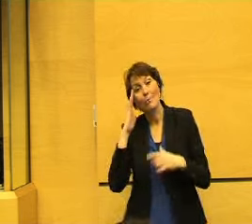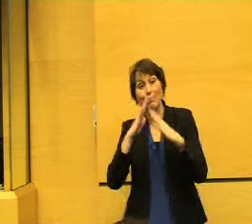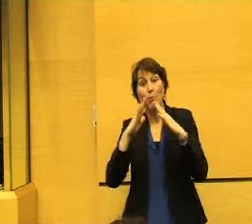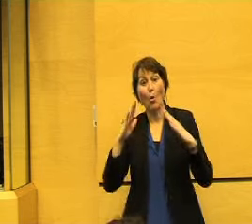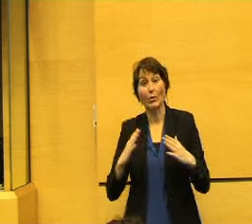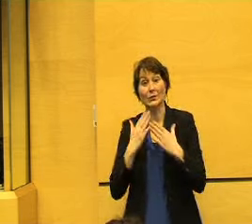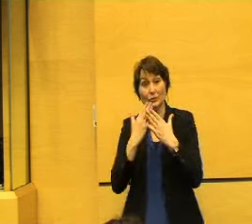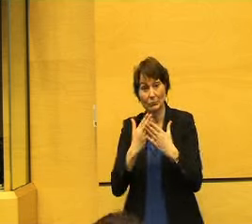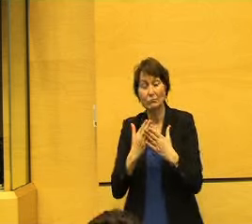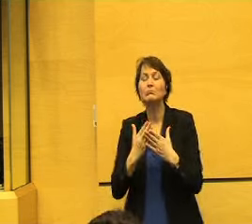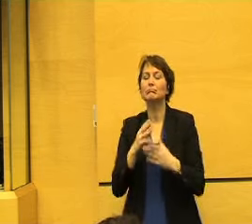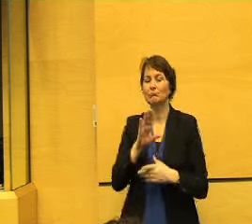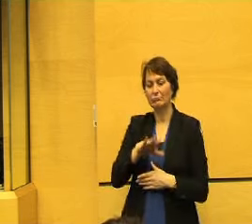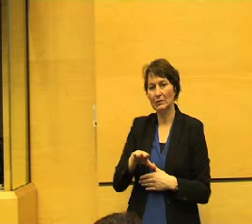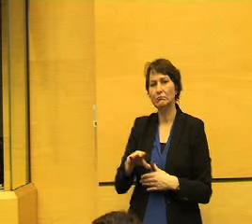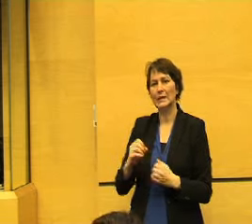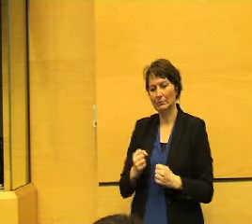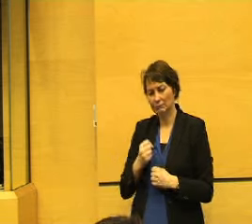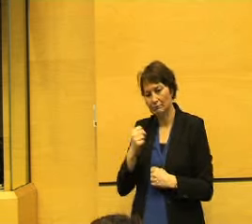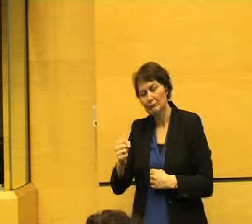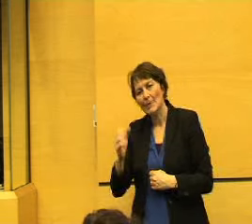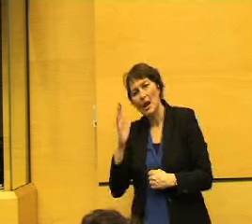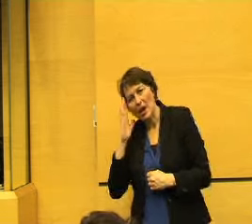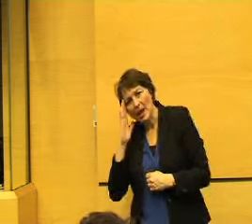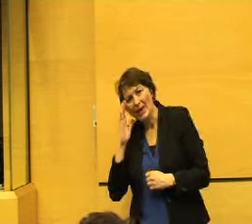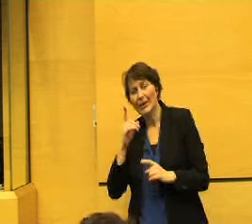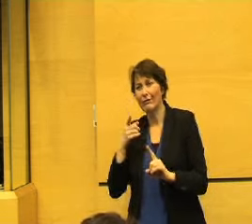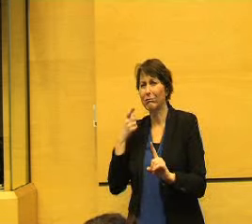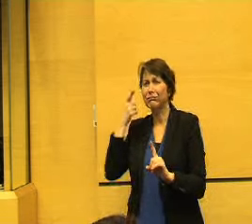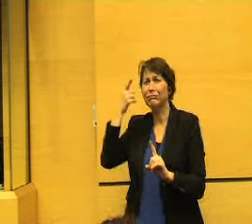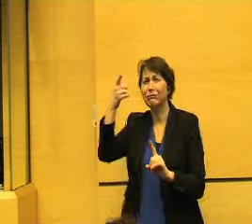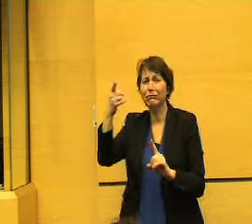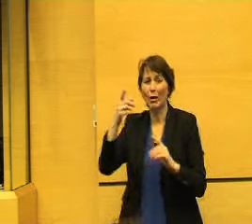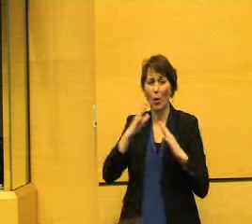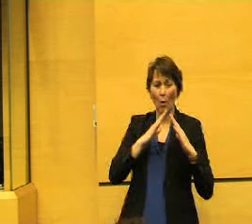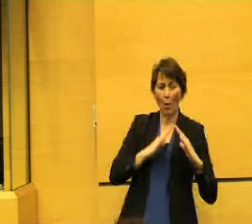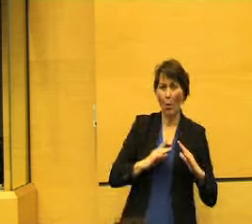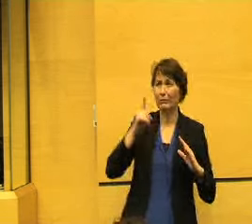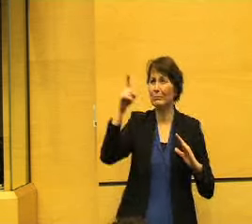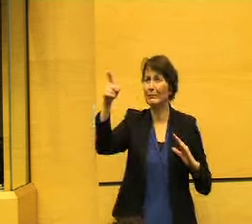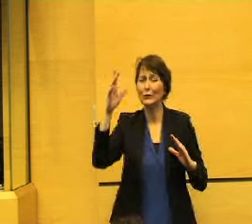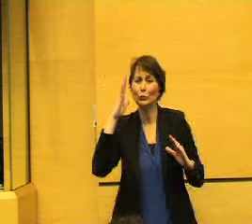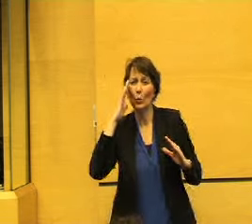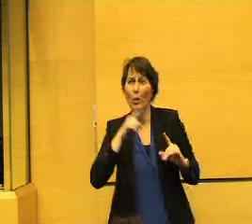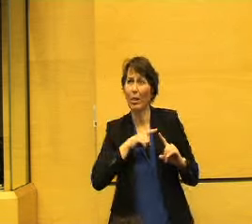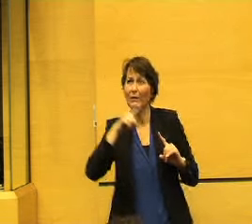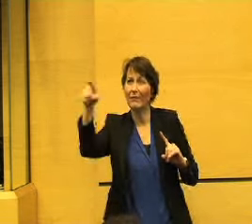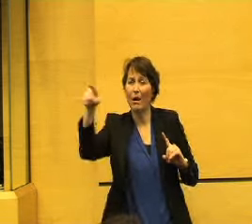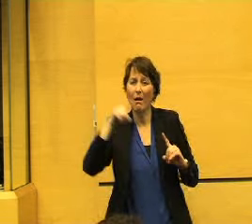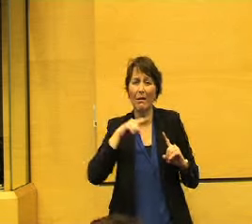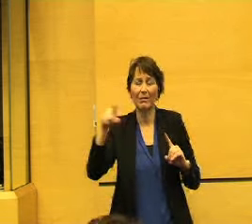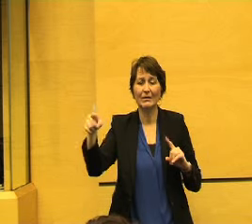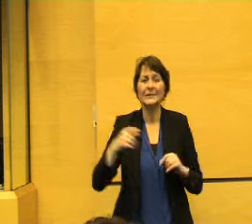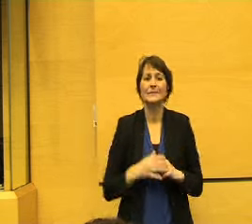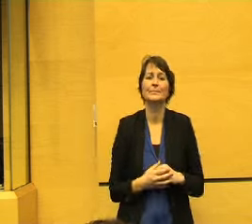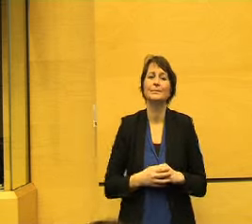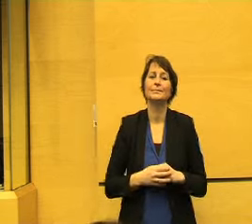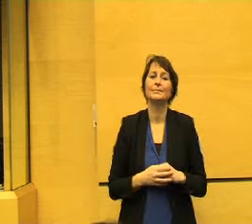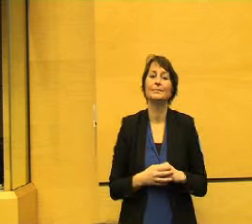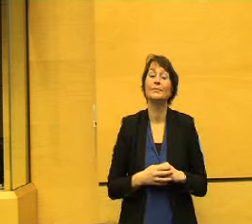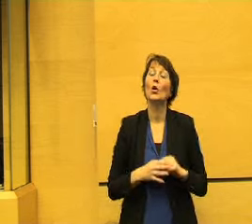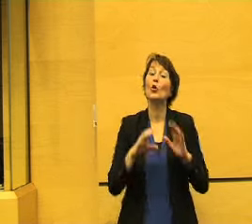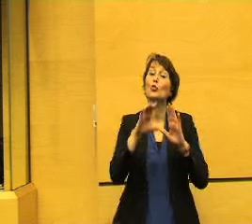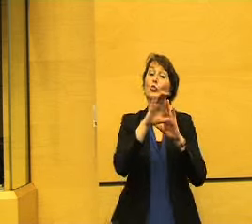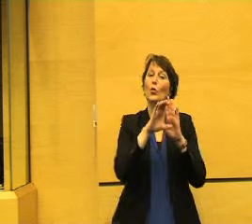students living in the property or living distance away from school. For the curriculum,